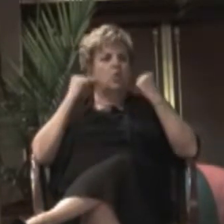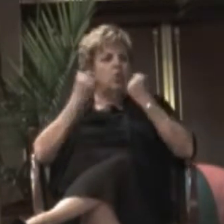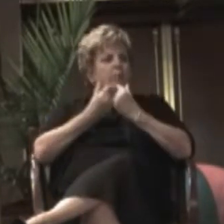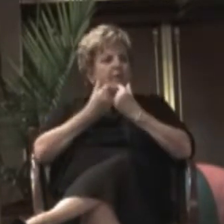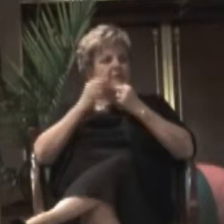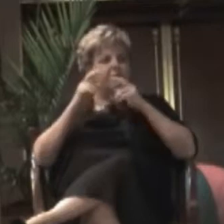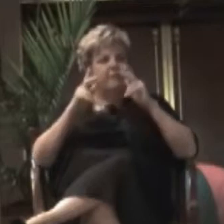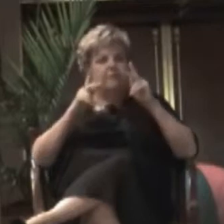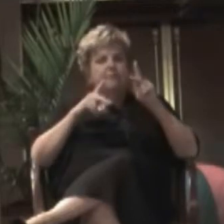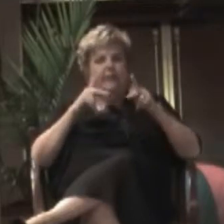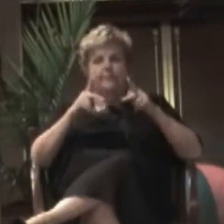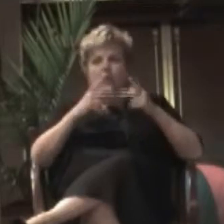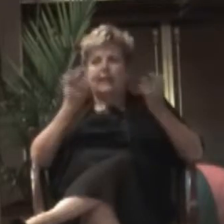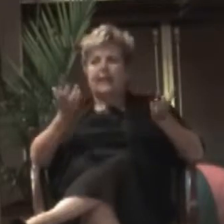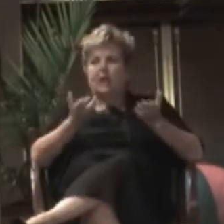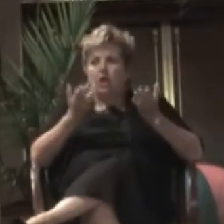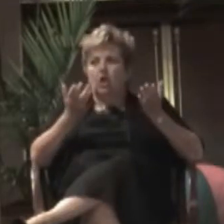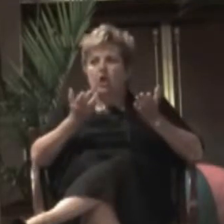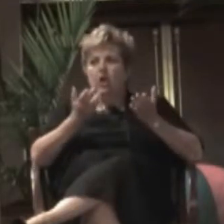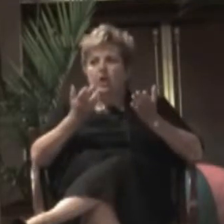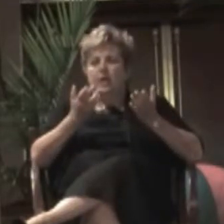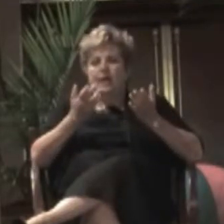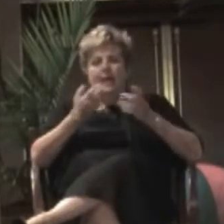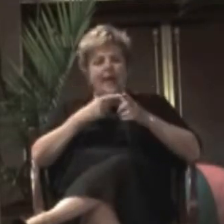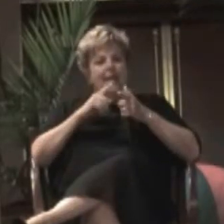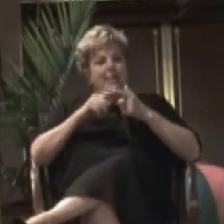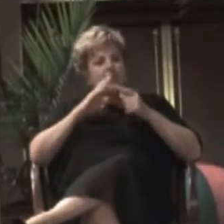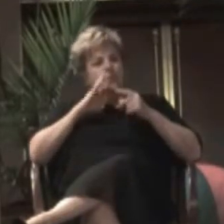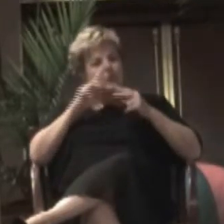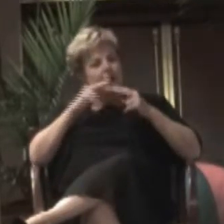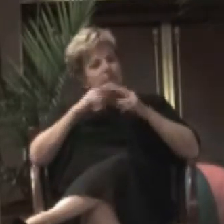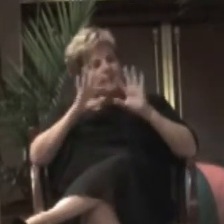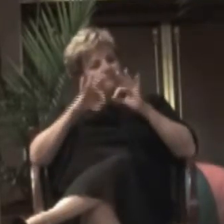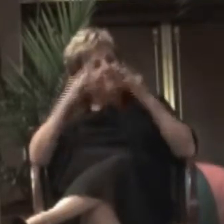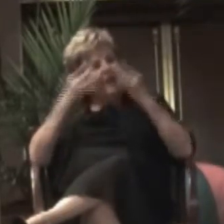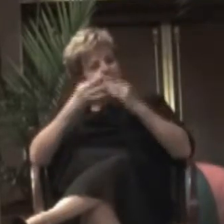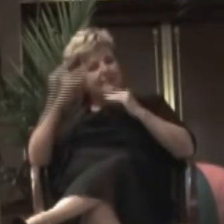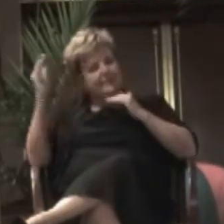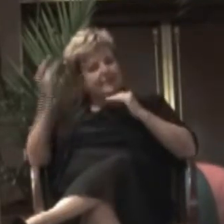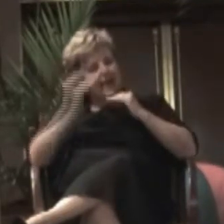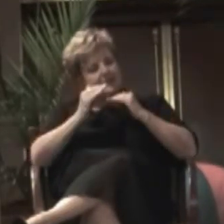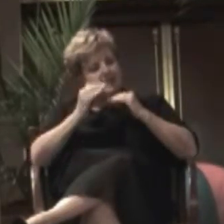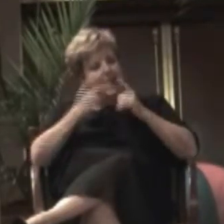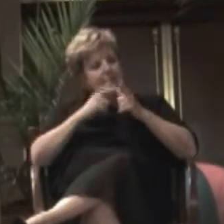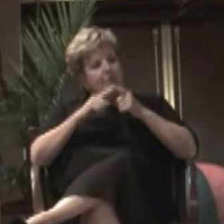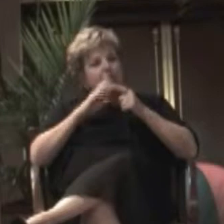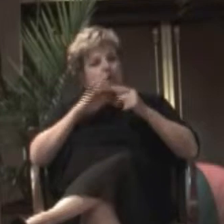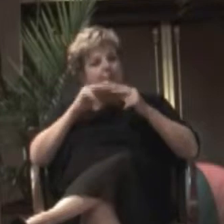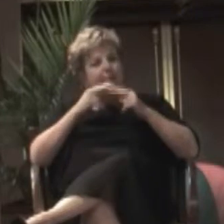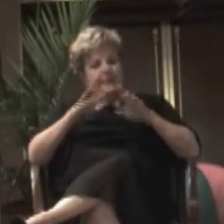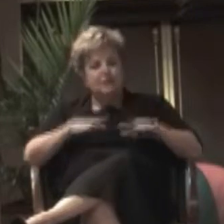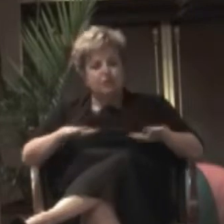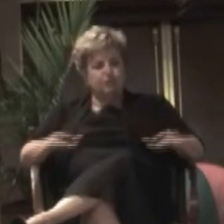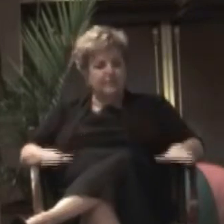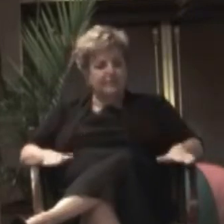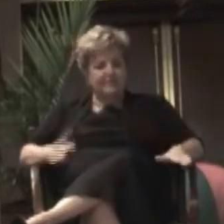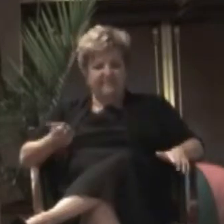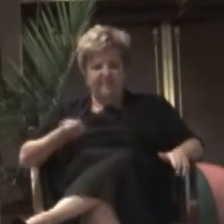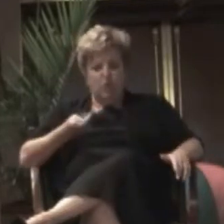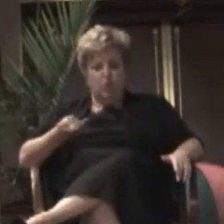decreases. When you get to the children of alcoholics, it almost disappears. A troubling kind of thing to me, because